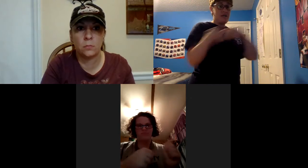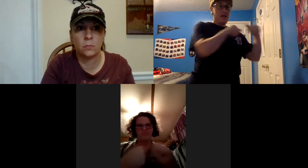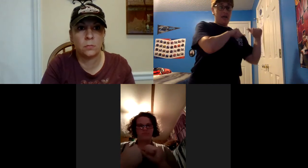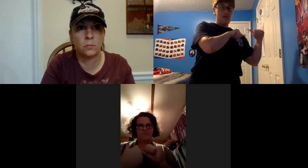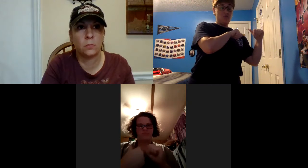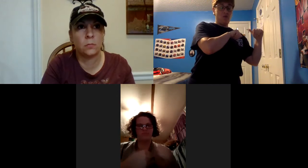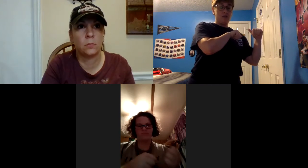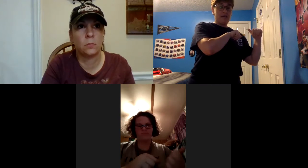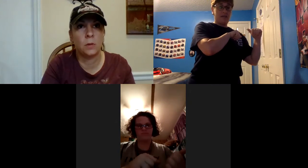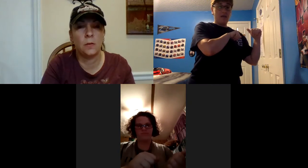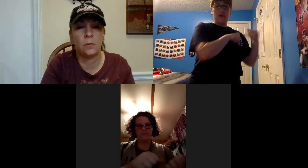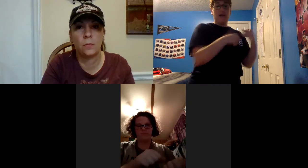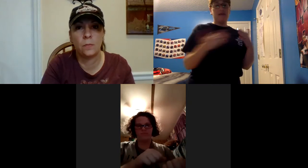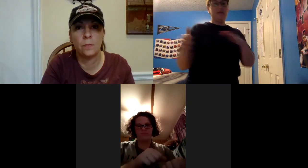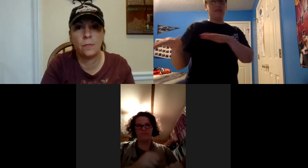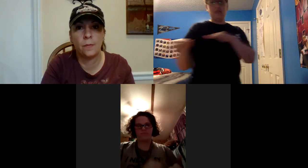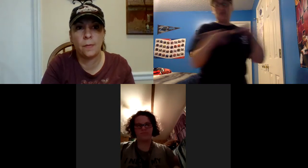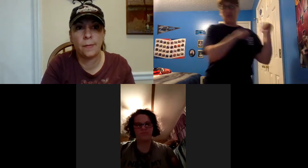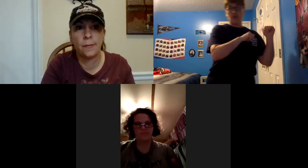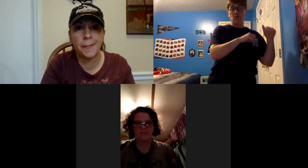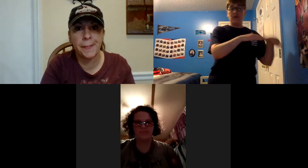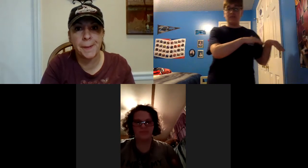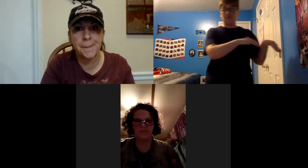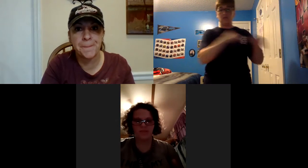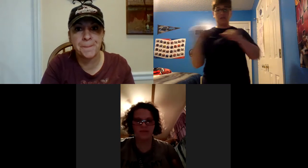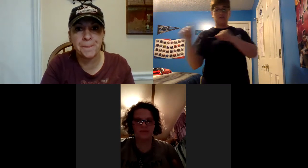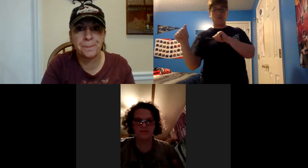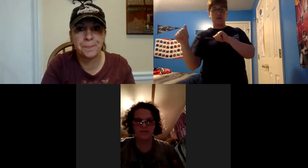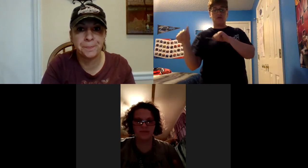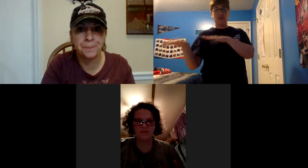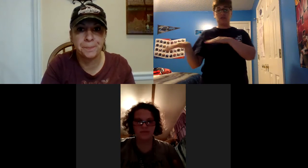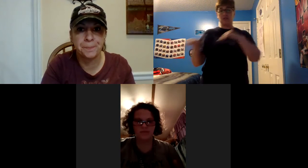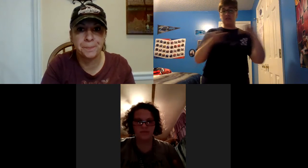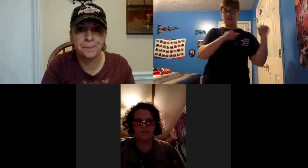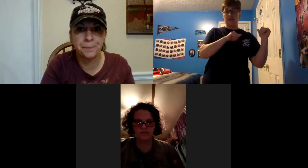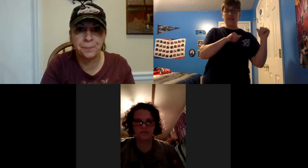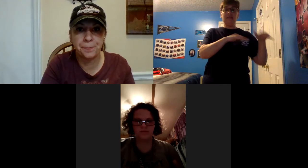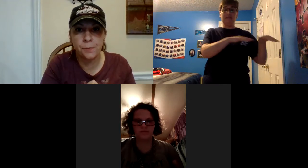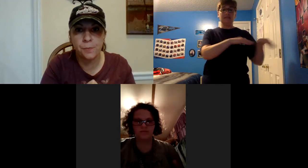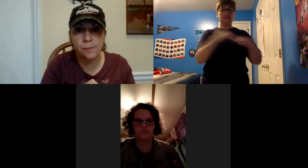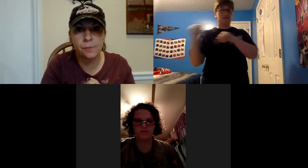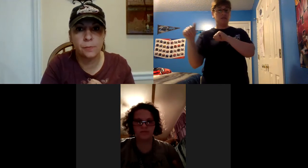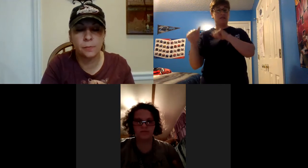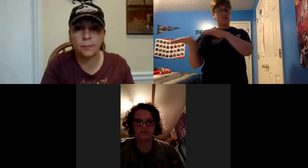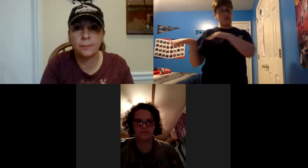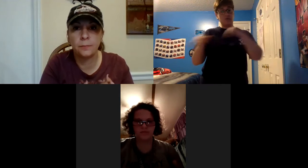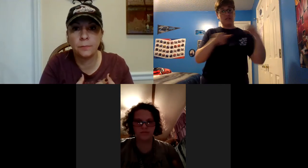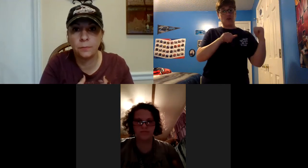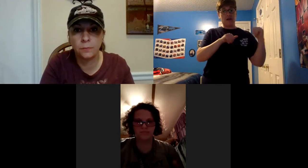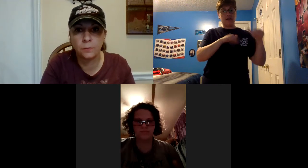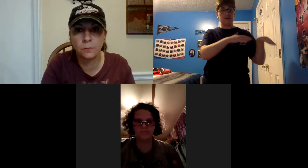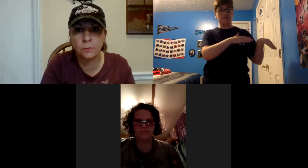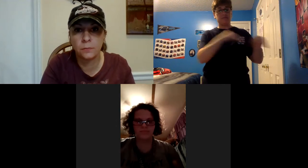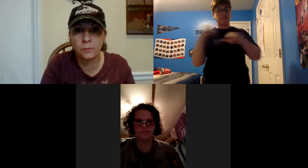room and you walked out that way, then you just go with whichever way the direction is. So yeah, so either one